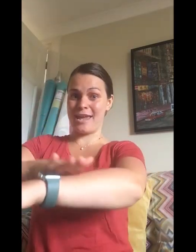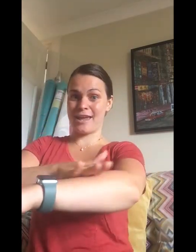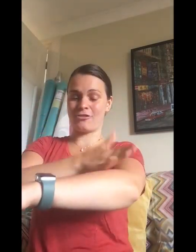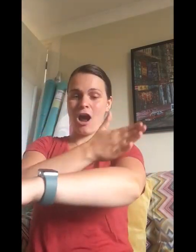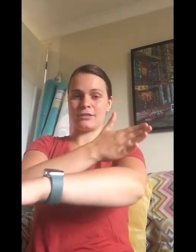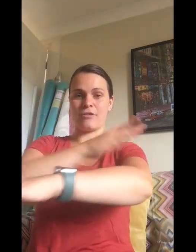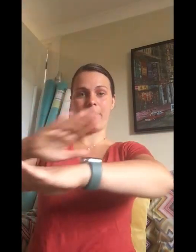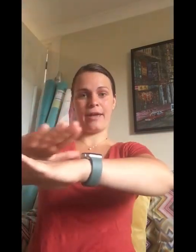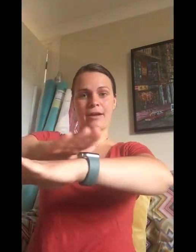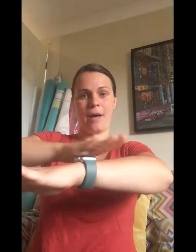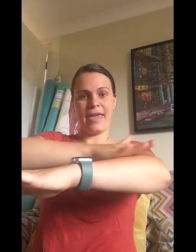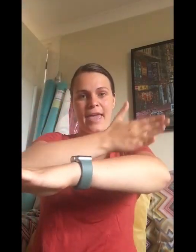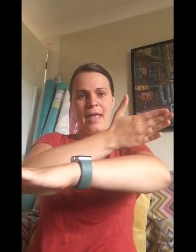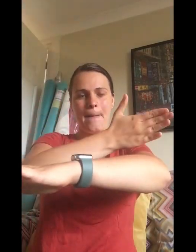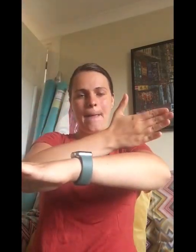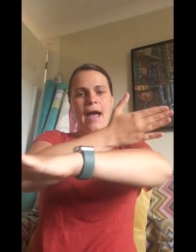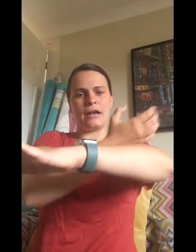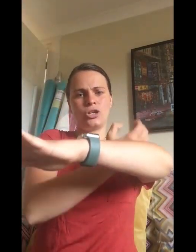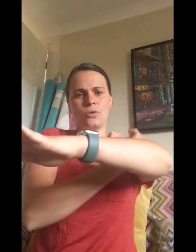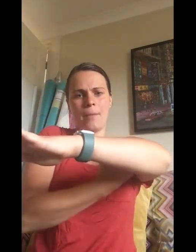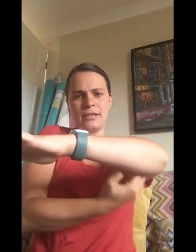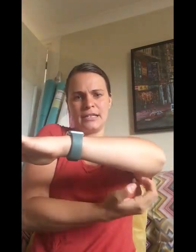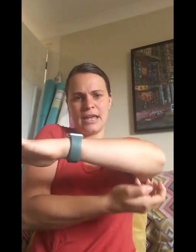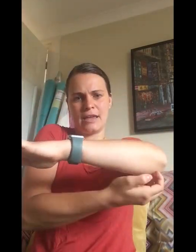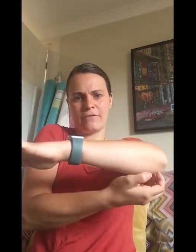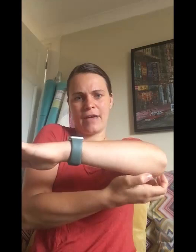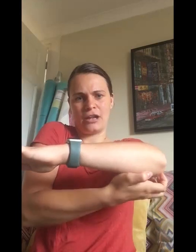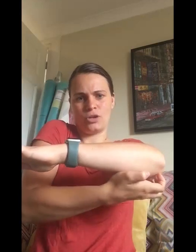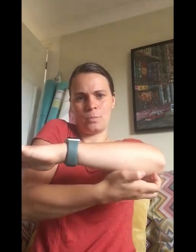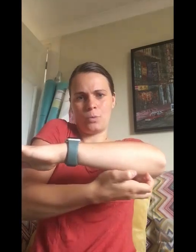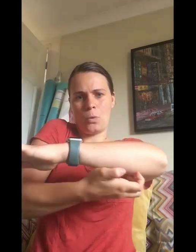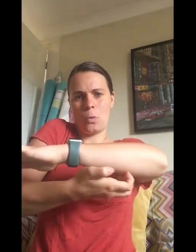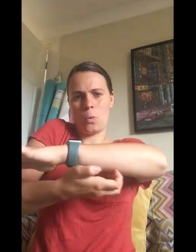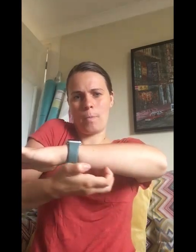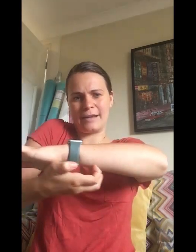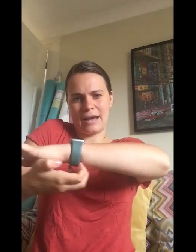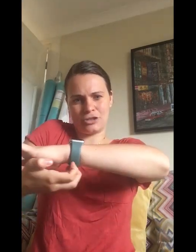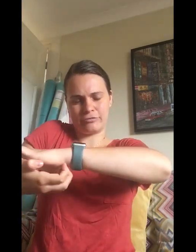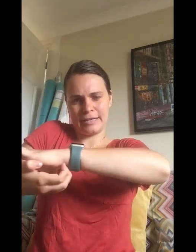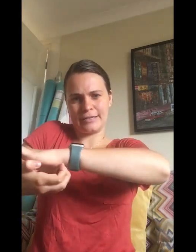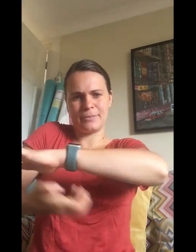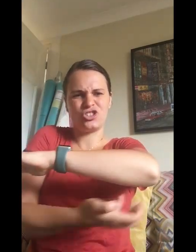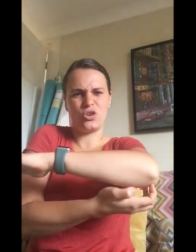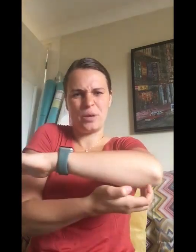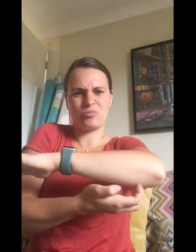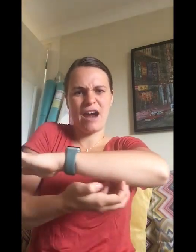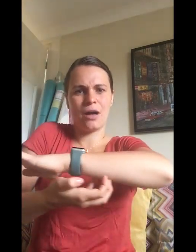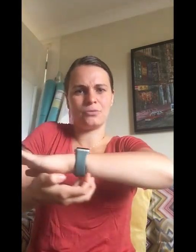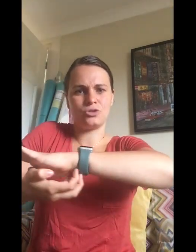green grass growing up here, and then you come underneath and you pull back down to your wrist because you've got your brown